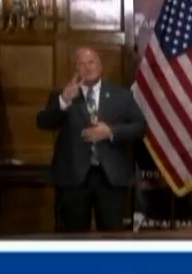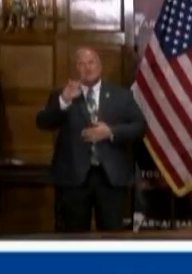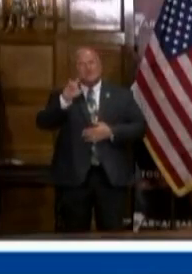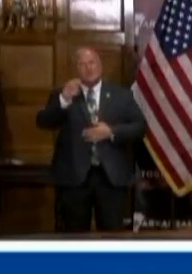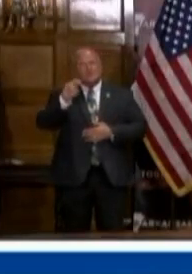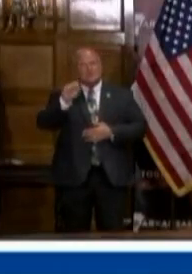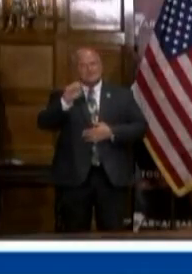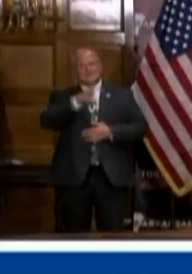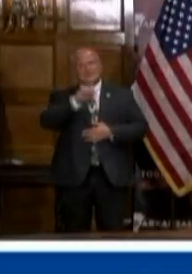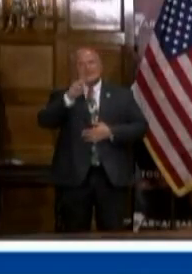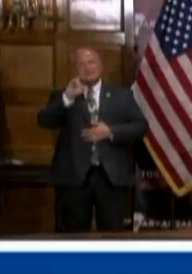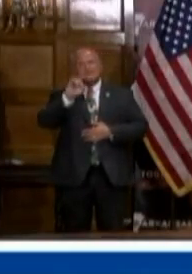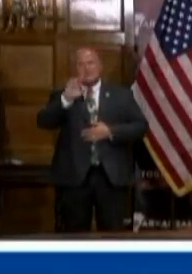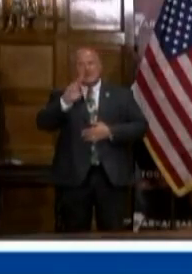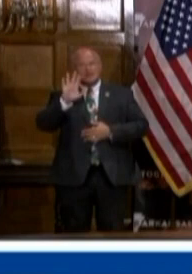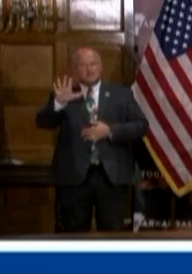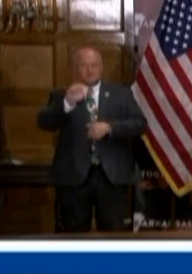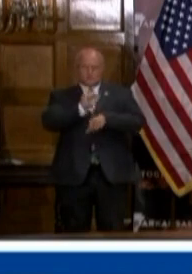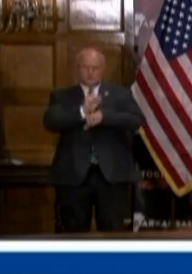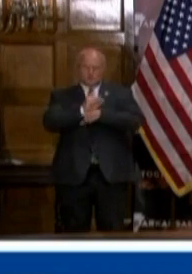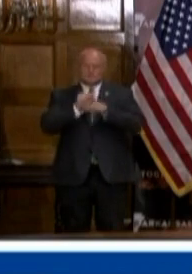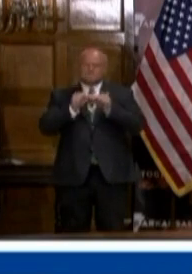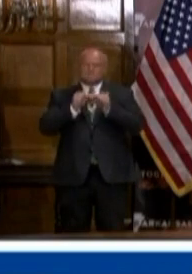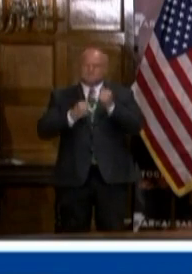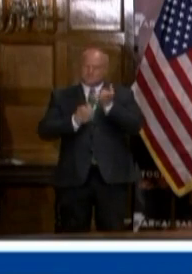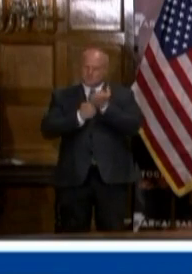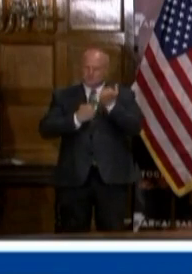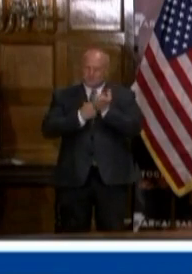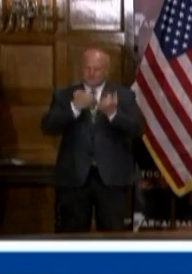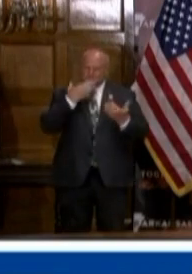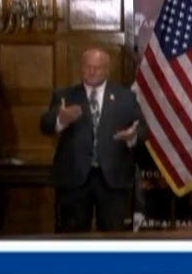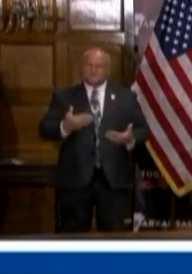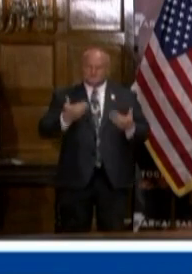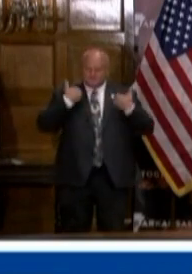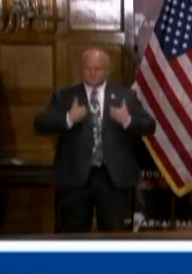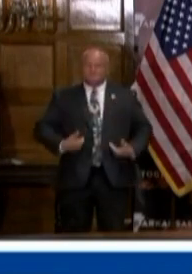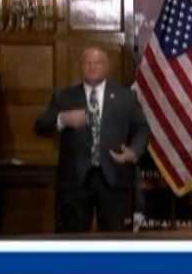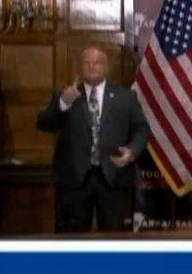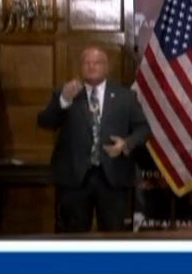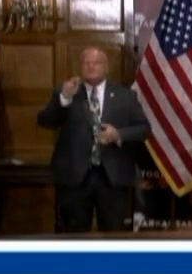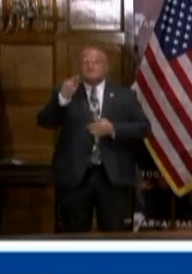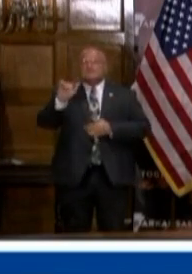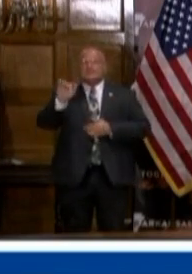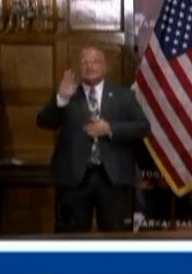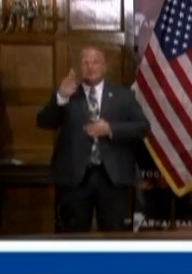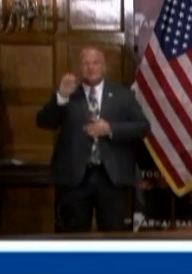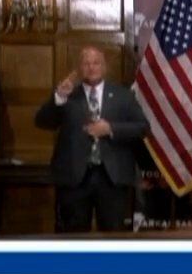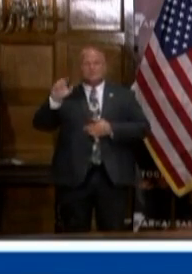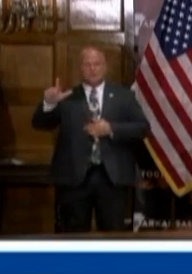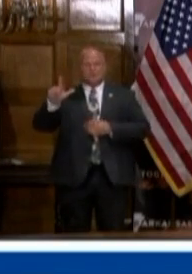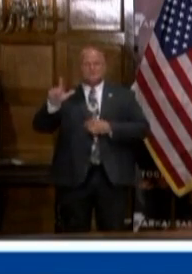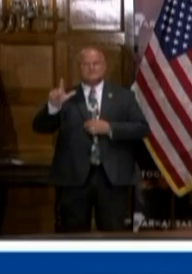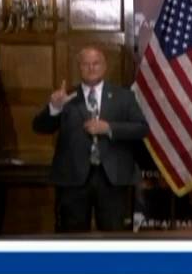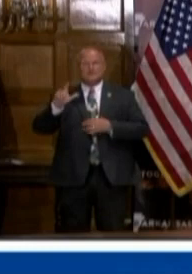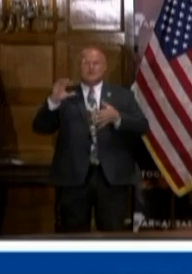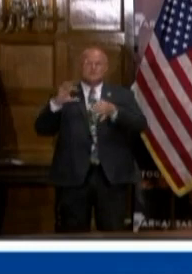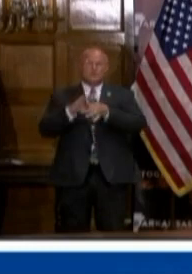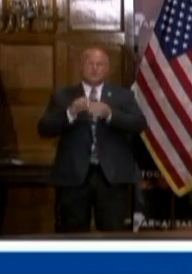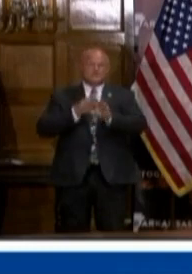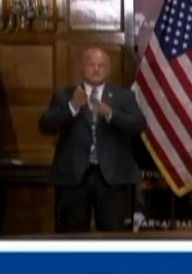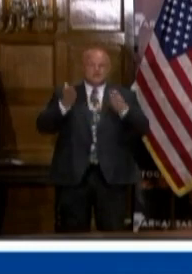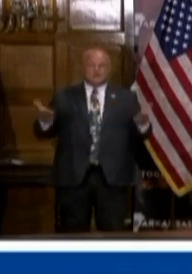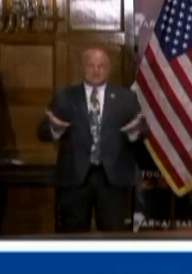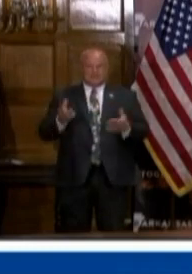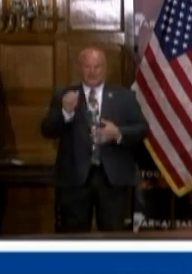and Mayor McGill, for your work and your continued support. My name is Danny Burrell, a partnership specialist here